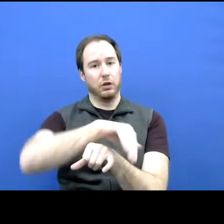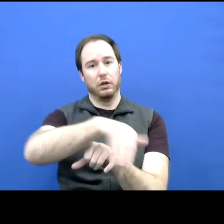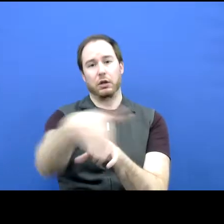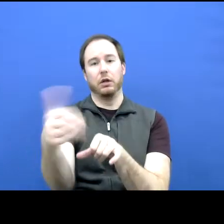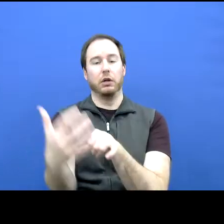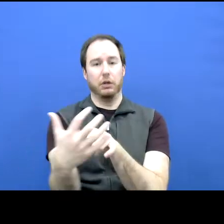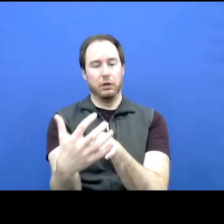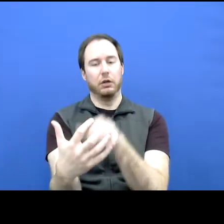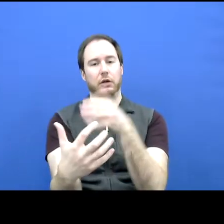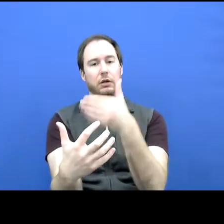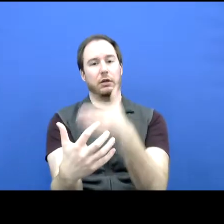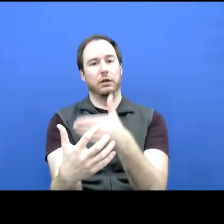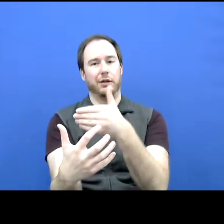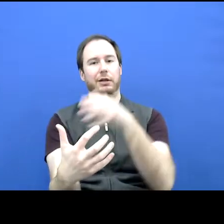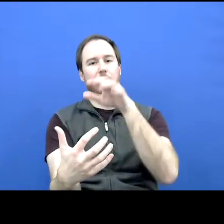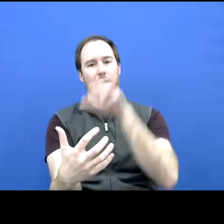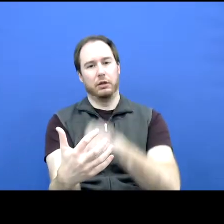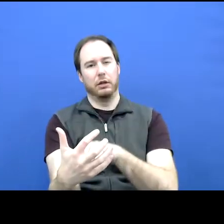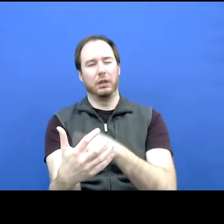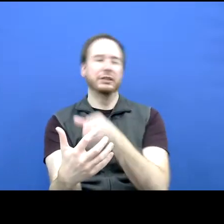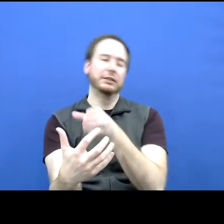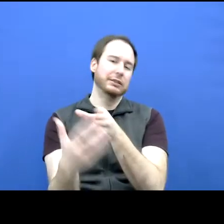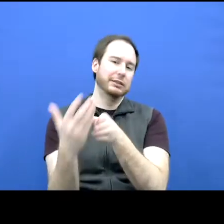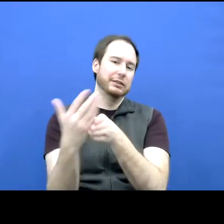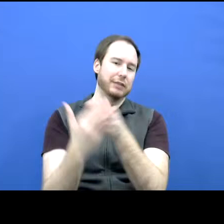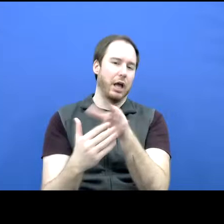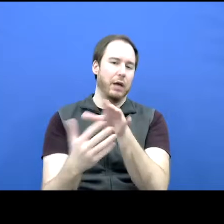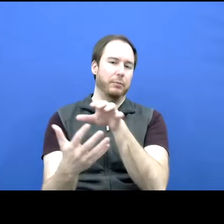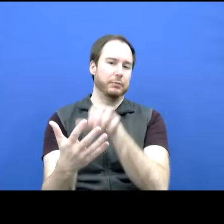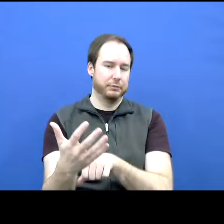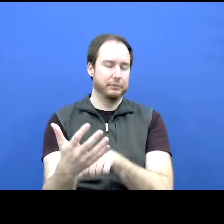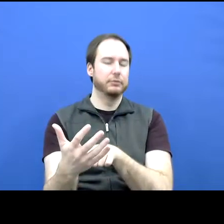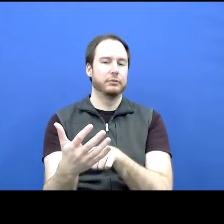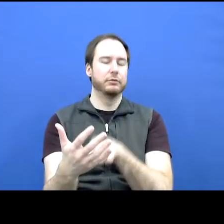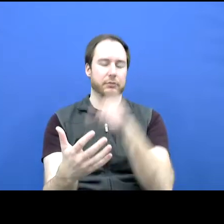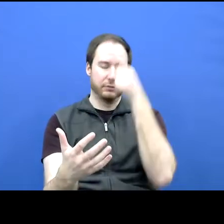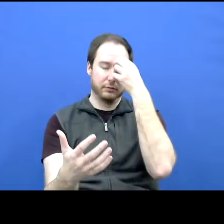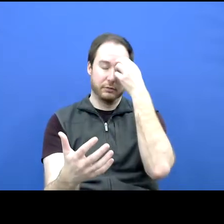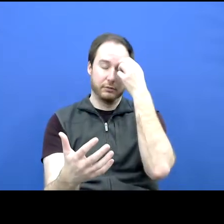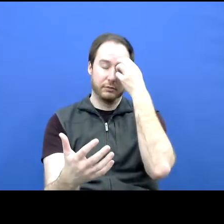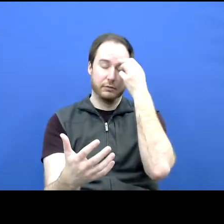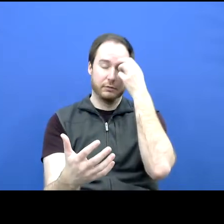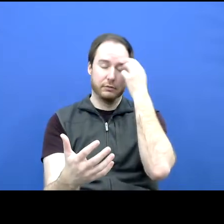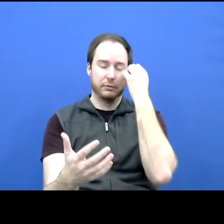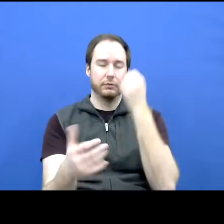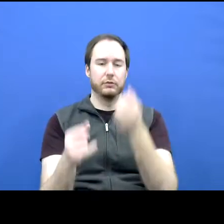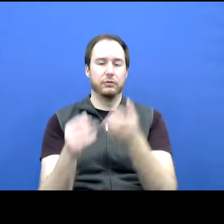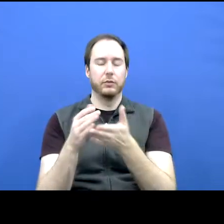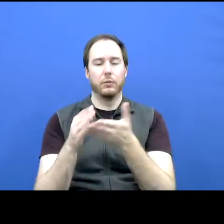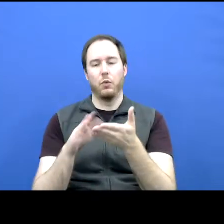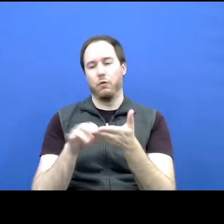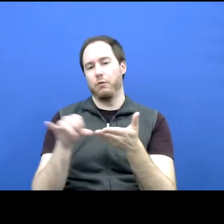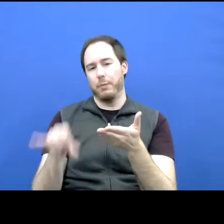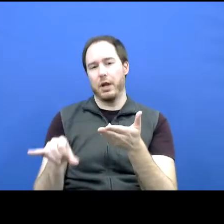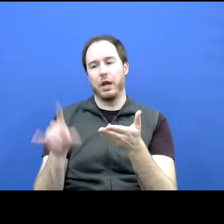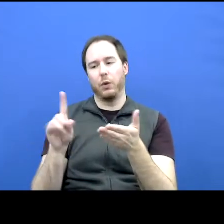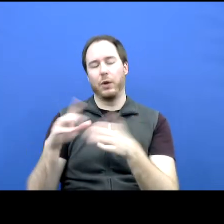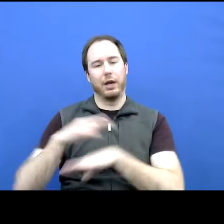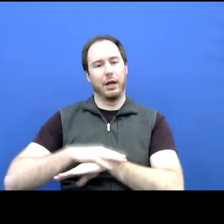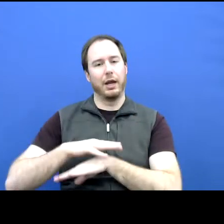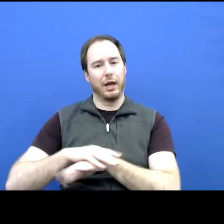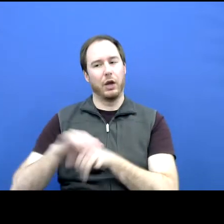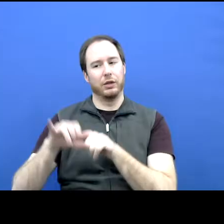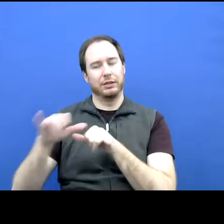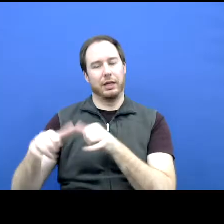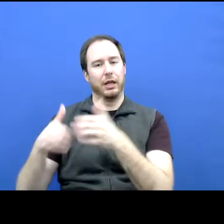we'll then take down a portion of that interior wall. Because there's a portion is gonna remain where the counters currently